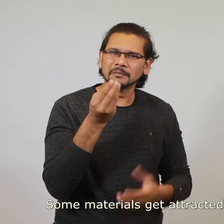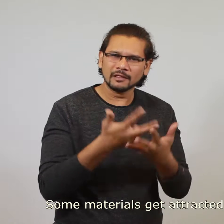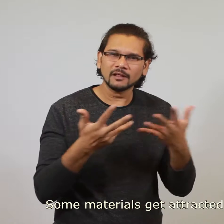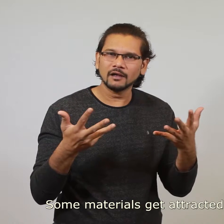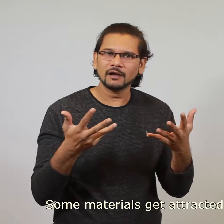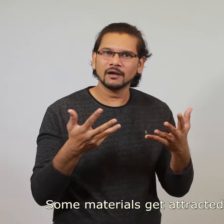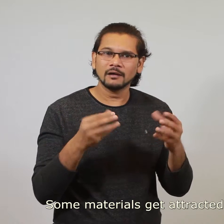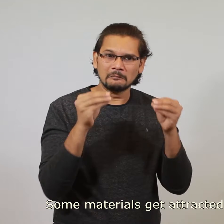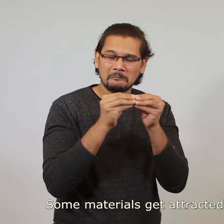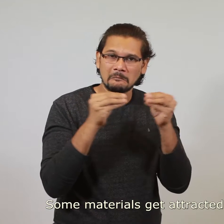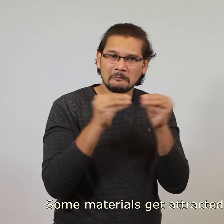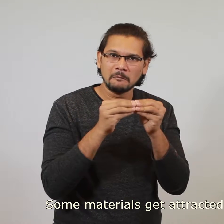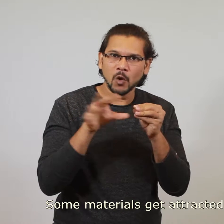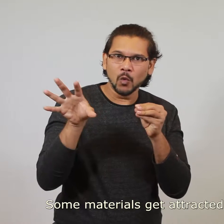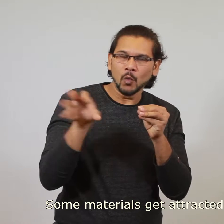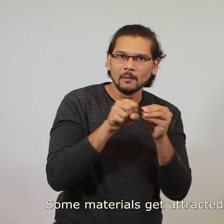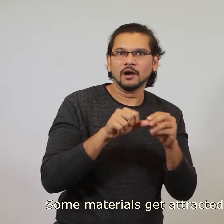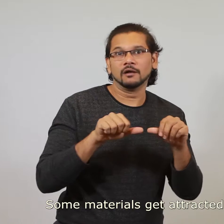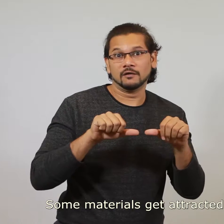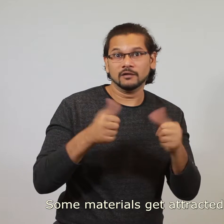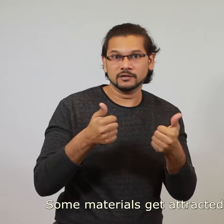Some materials get attracted to magnets.